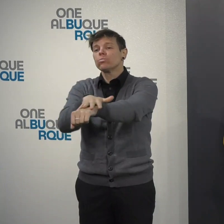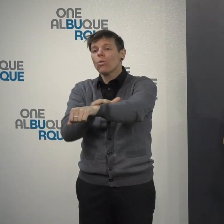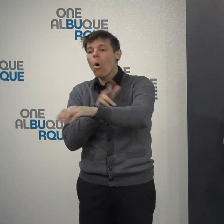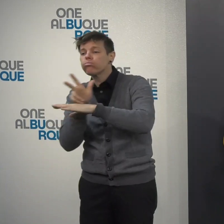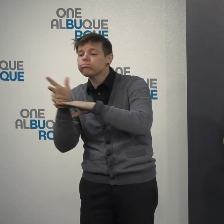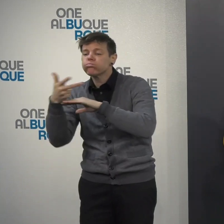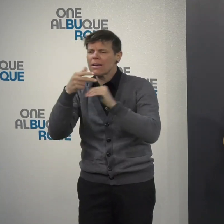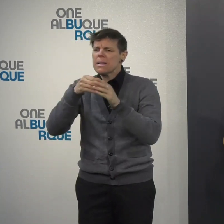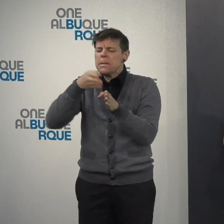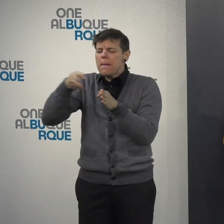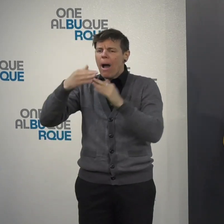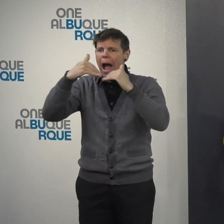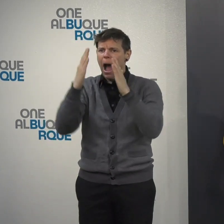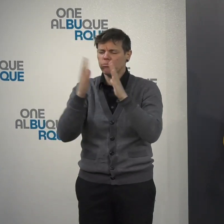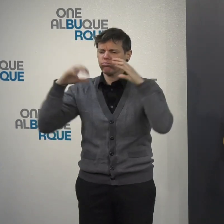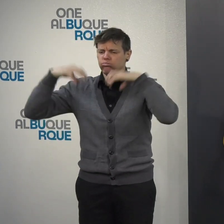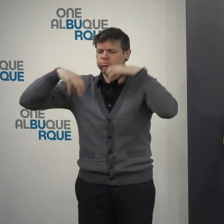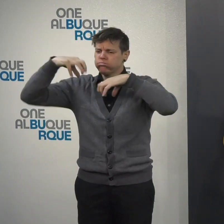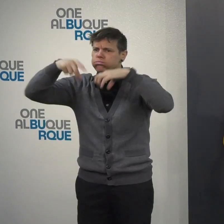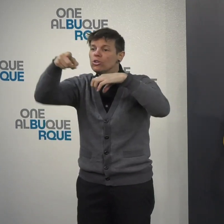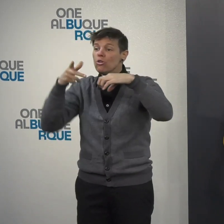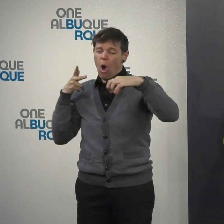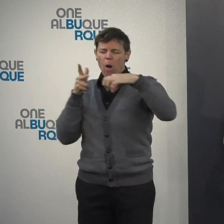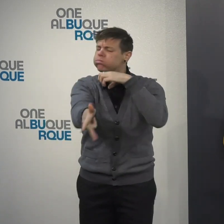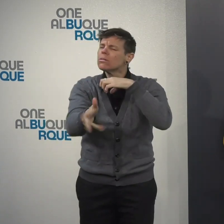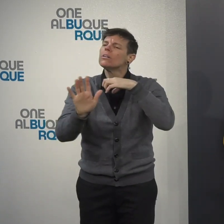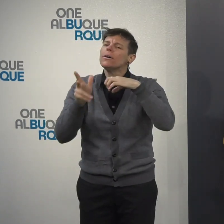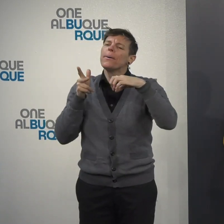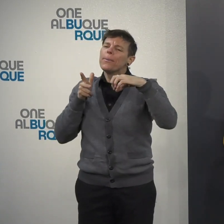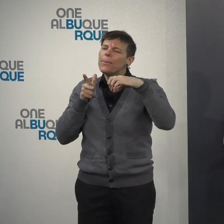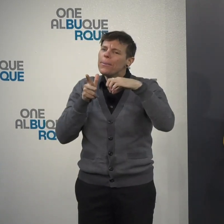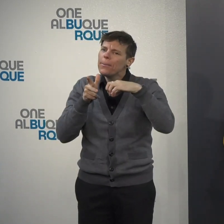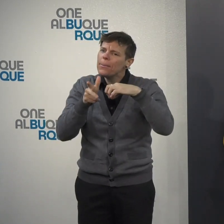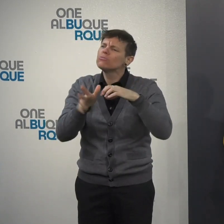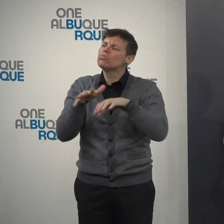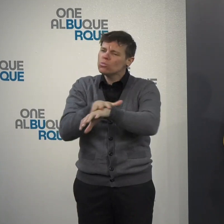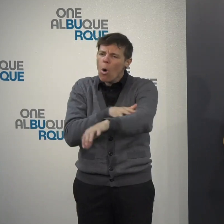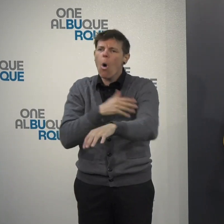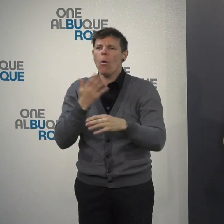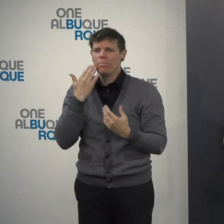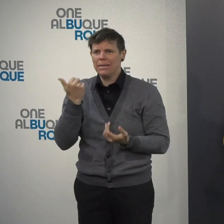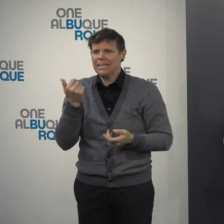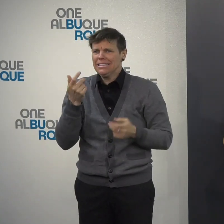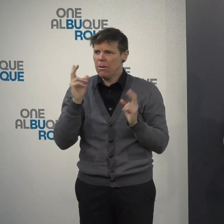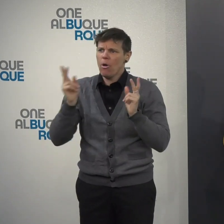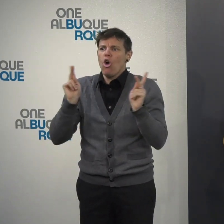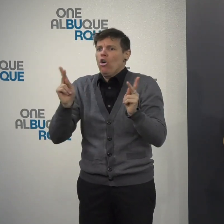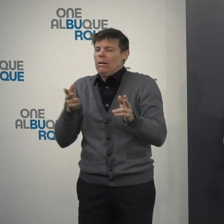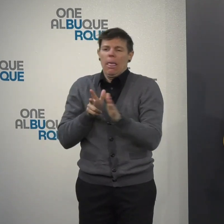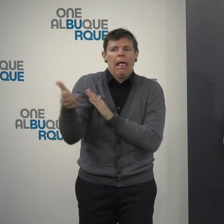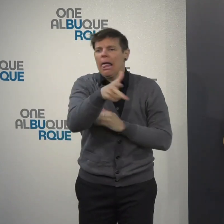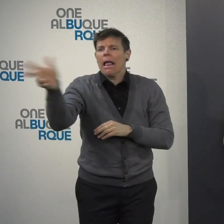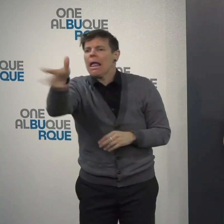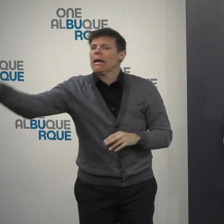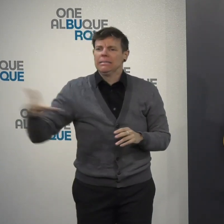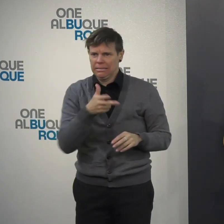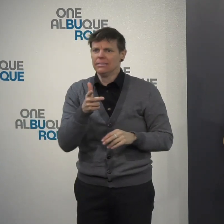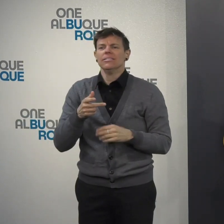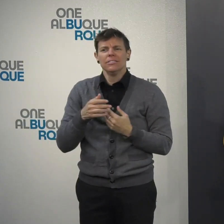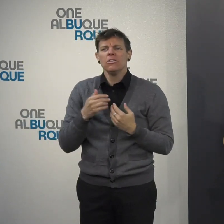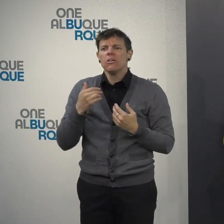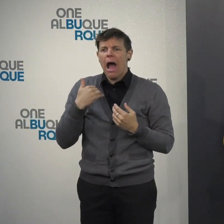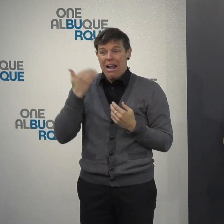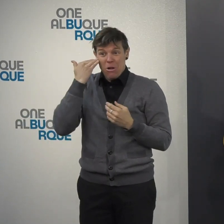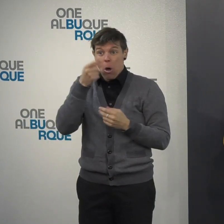just residential speeding, whether it's folks trying to rush to and fro, food store, etc., or